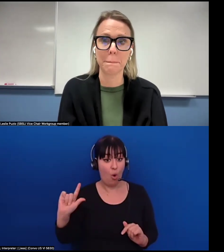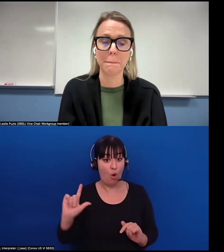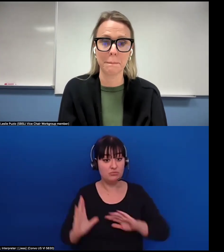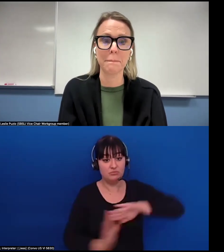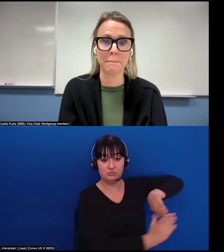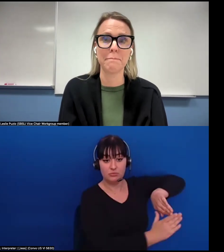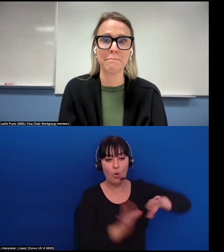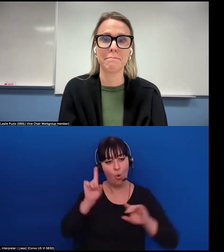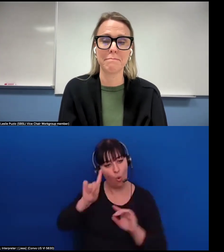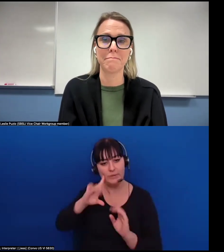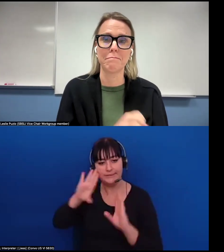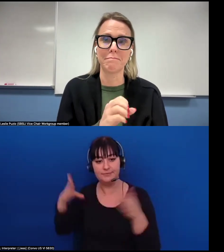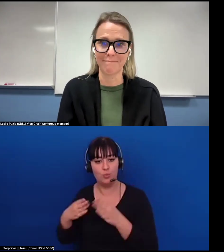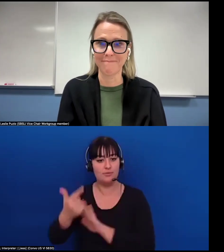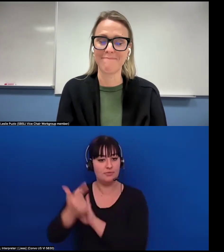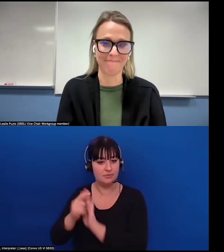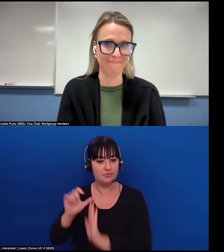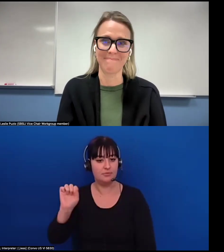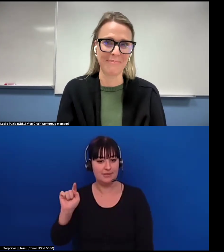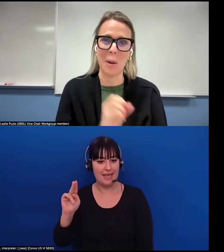the statute.